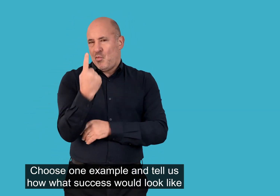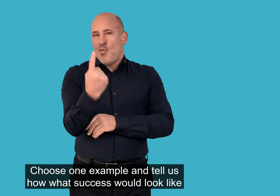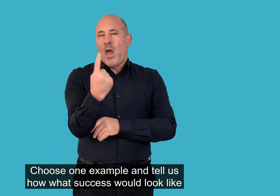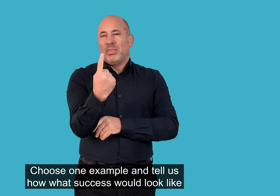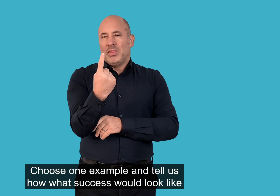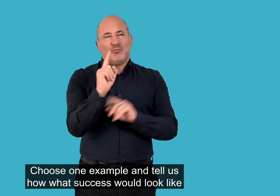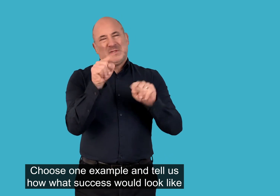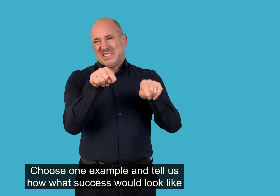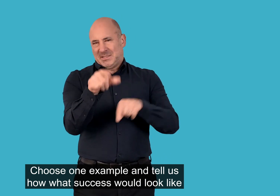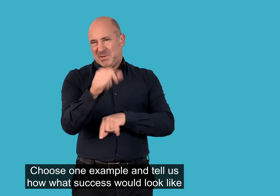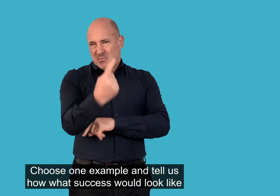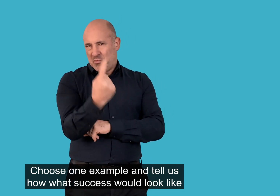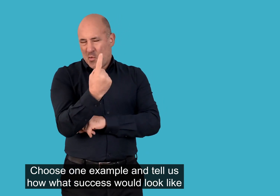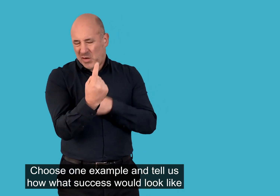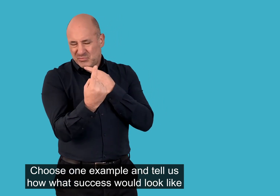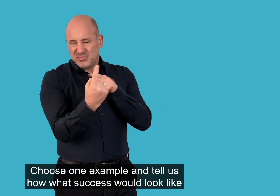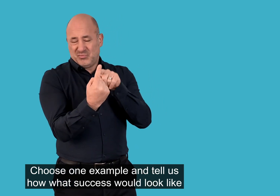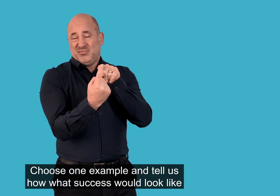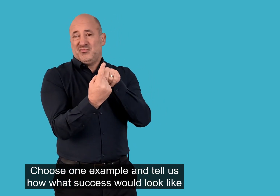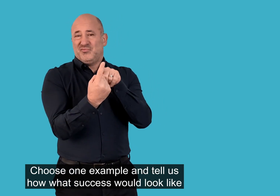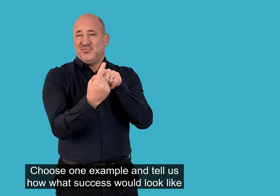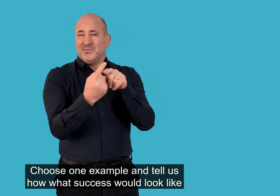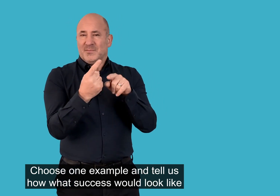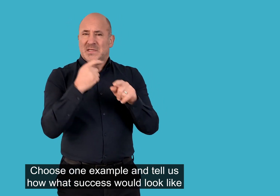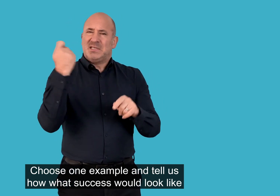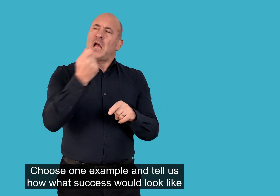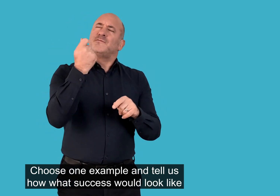Choose one example and tell us what success would look like